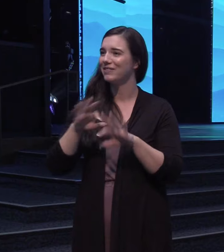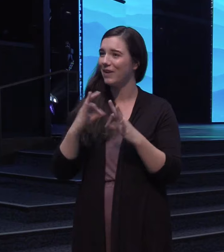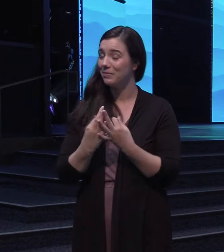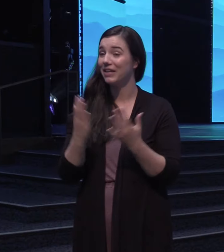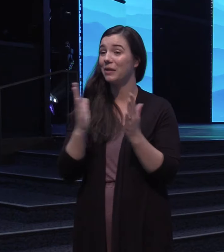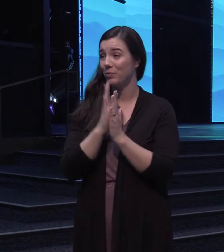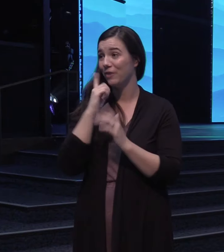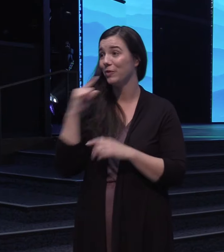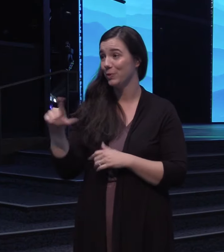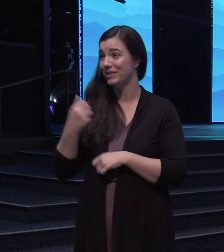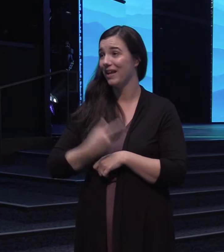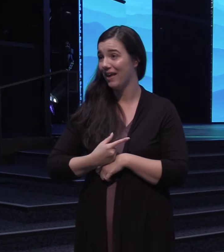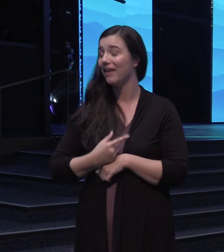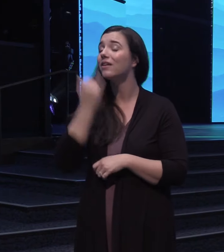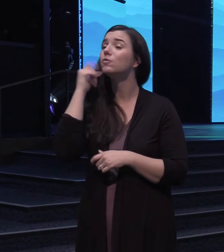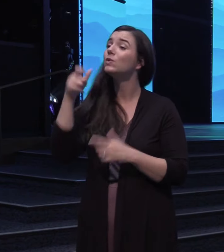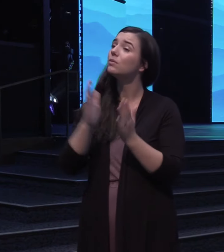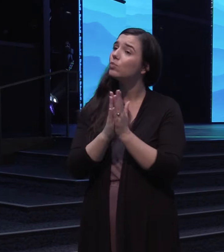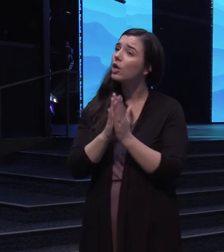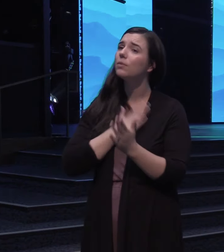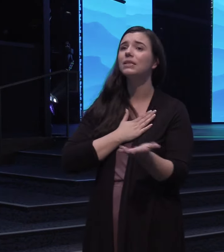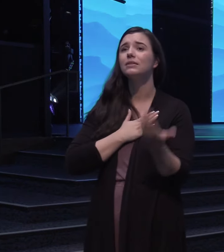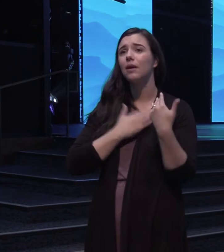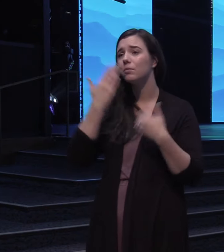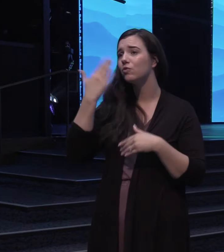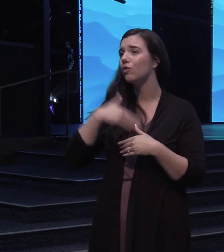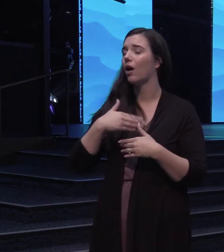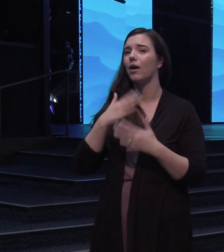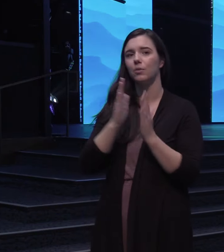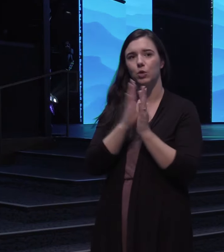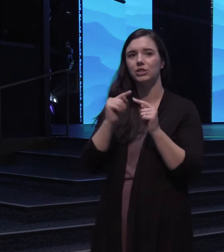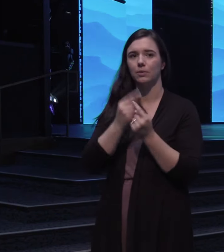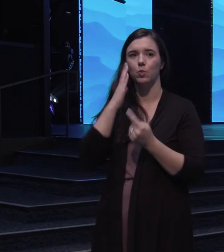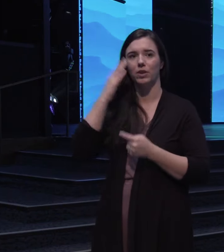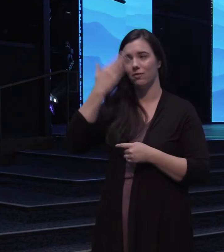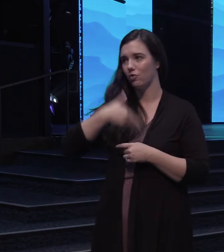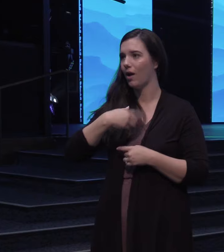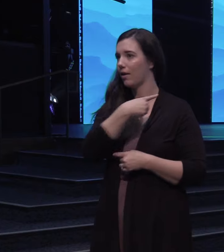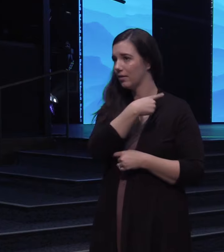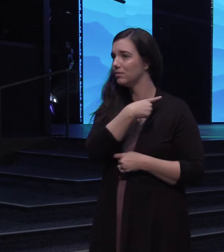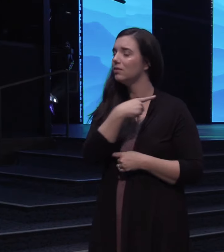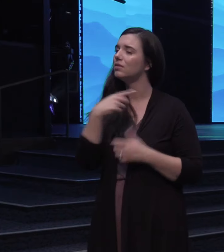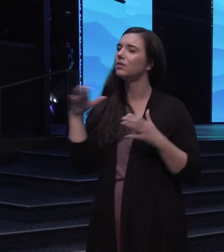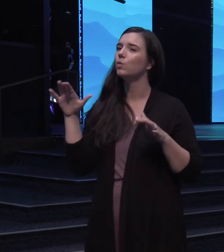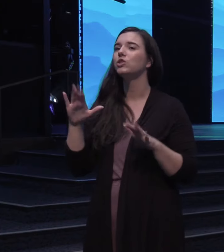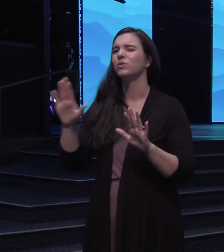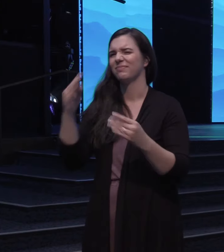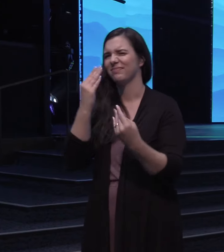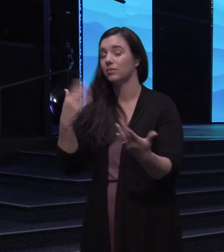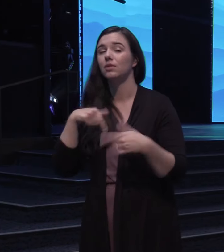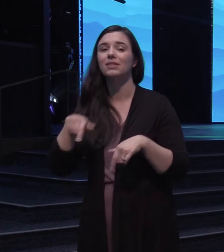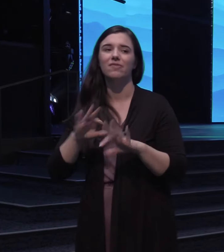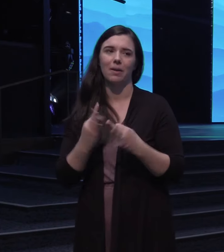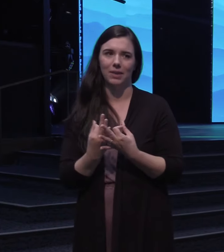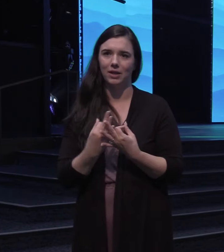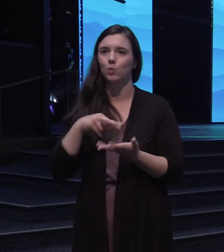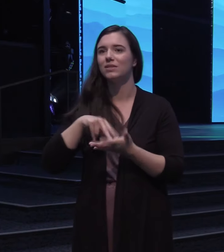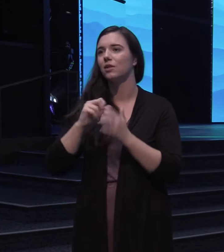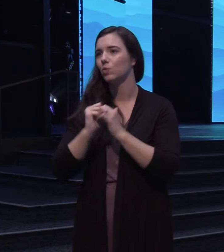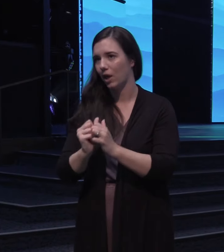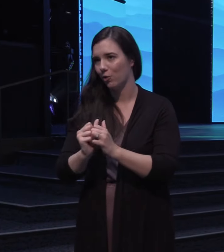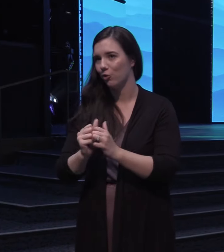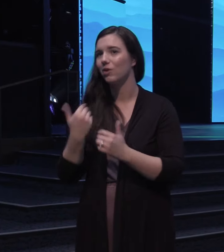I pray for you today? And then if you need prayer of any kind, when we say amen, our prayer team will come forward. And this is what we do, guys. We're family, we stand